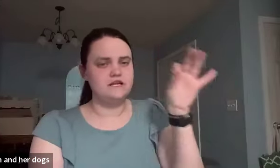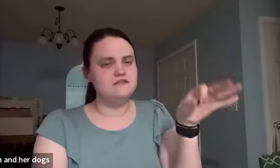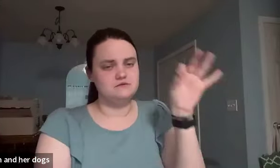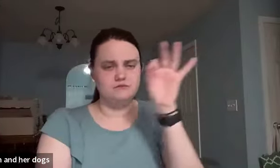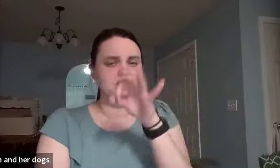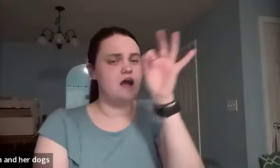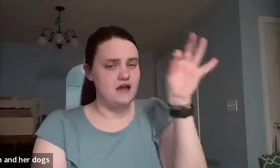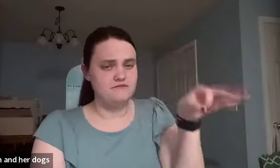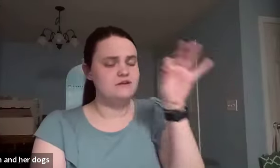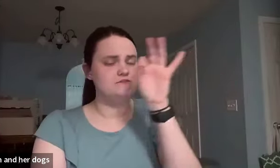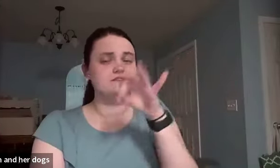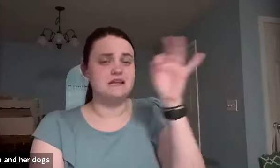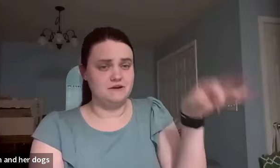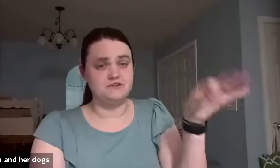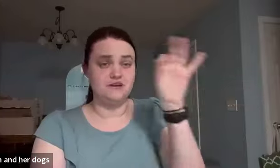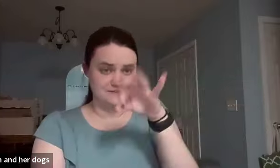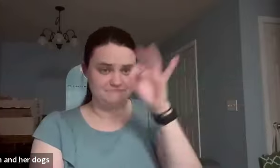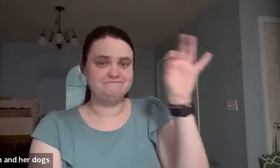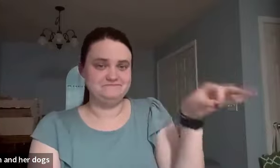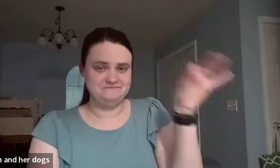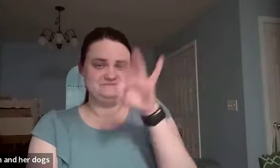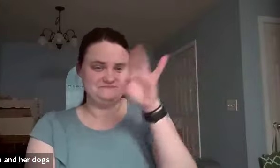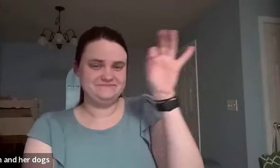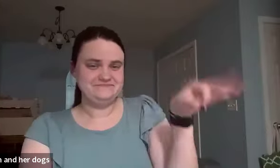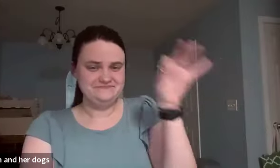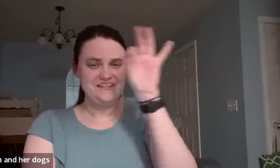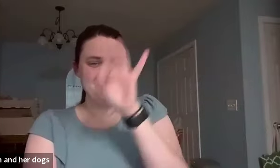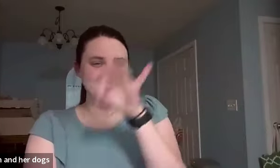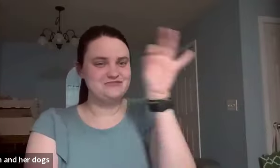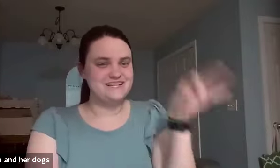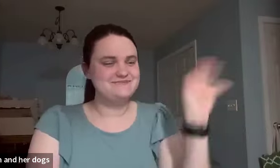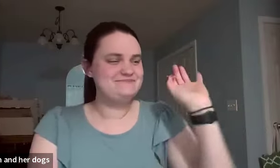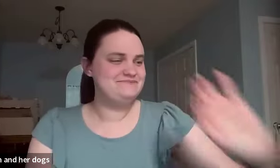forgetting this one because if all else fails, I need my French fries. French fries.